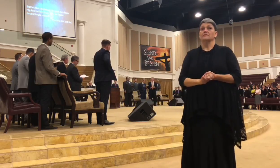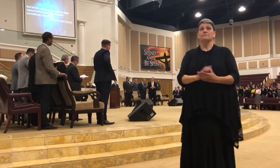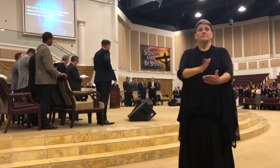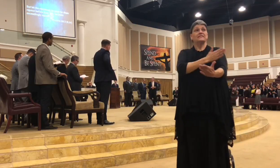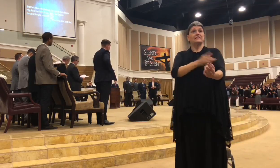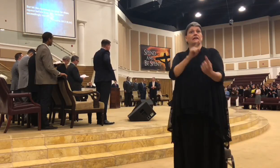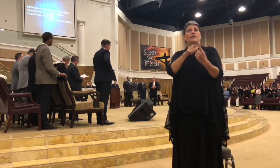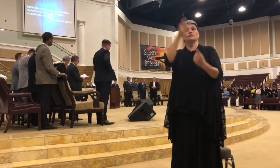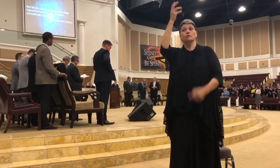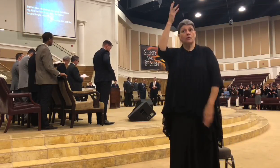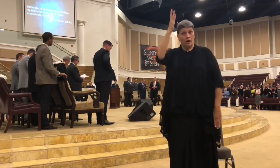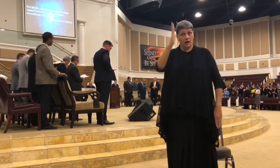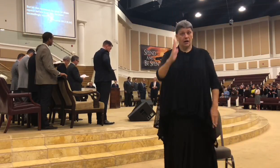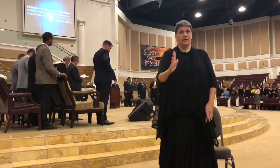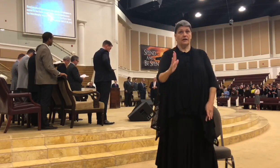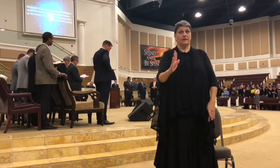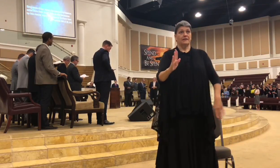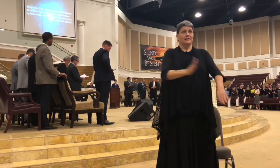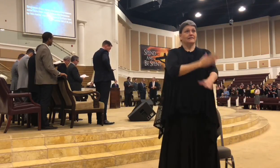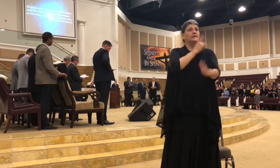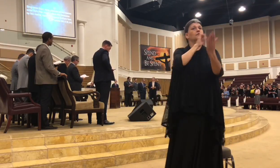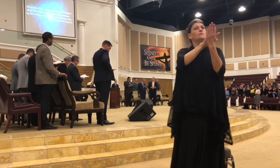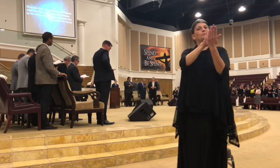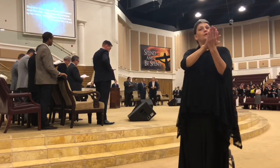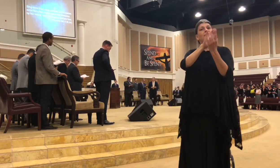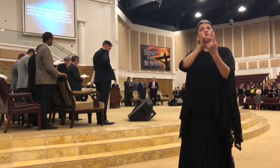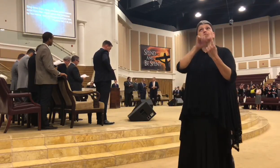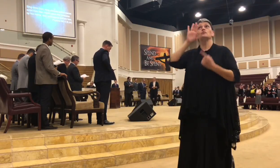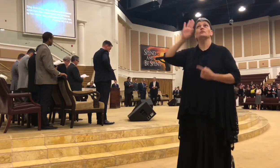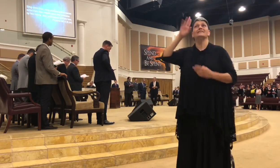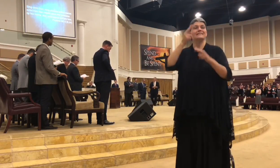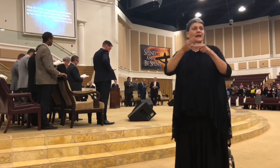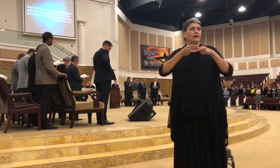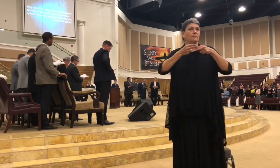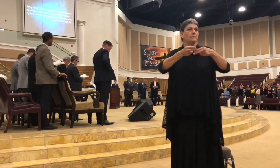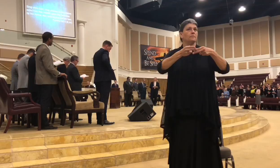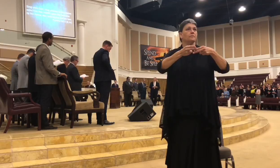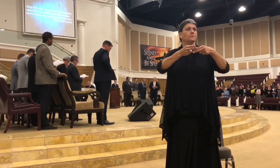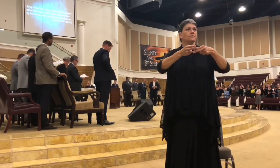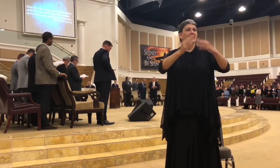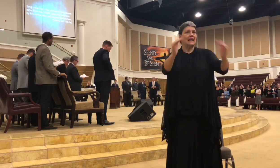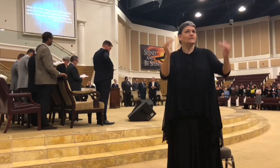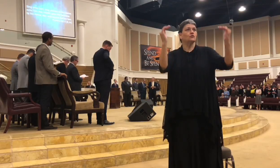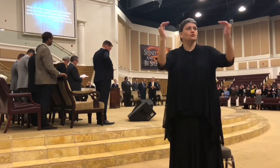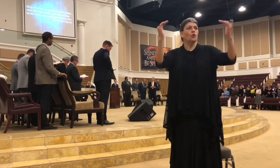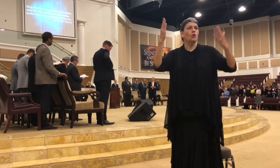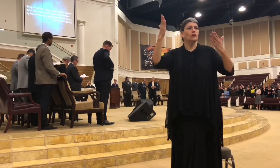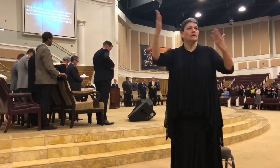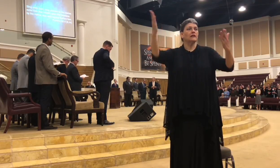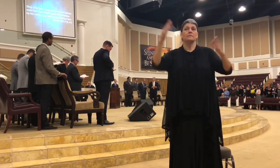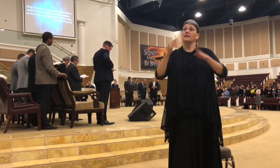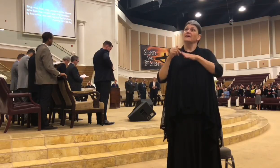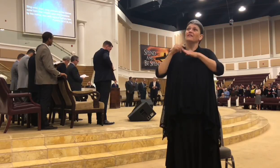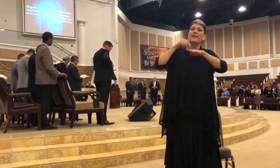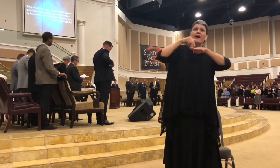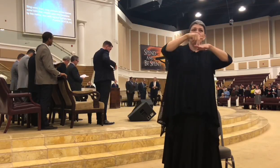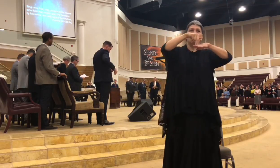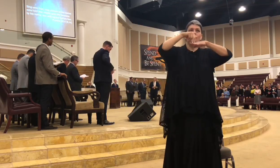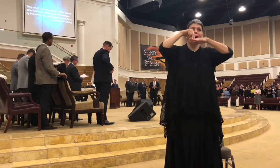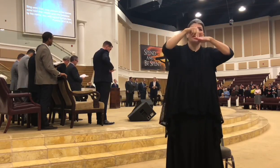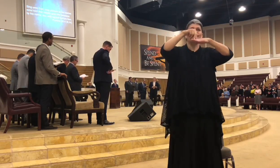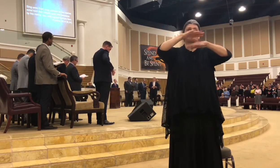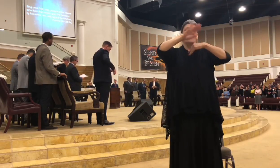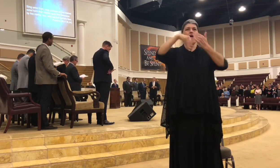Sing unto God, sing praises to his name, extol him that rideth upon the